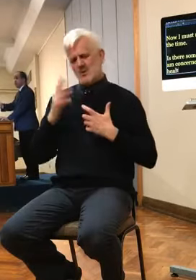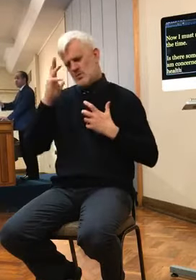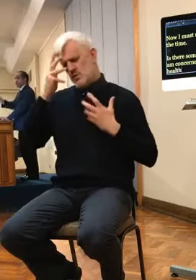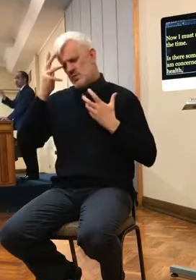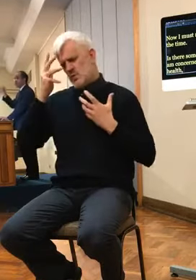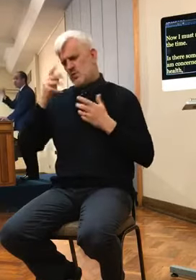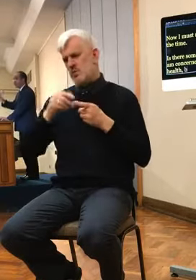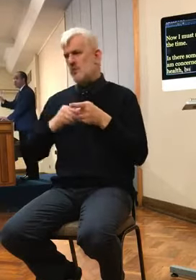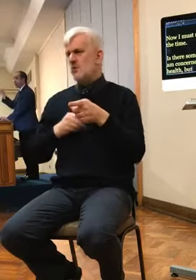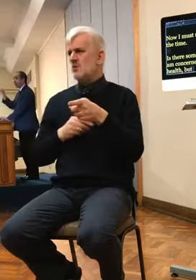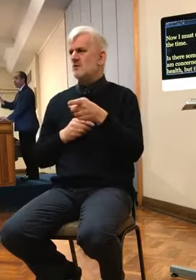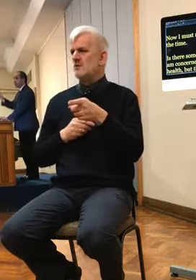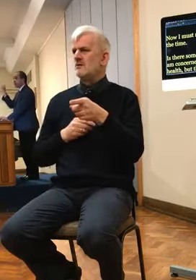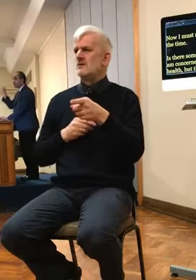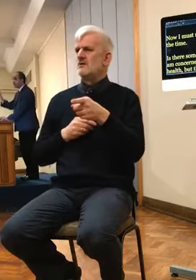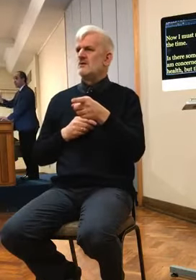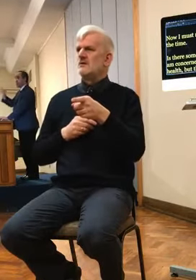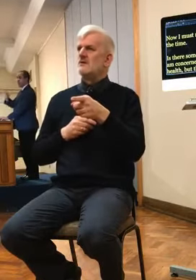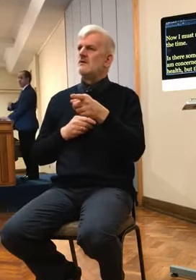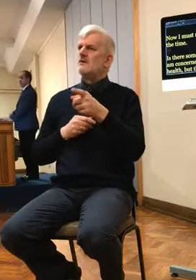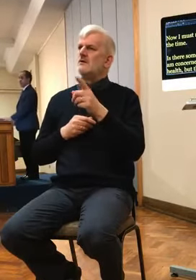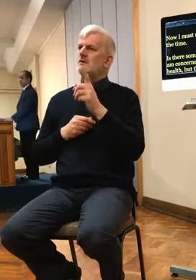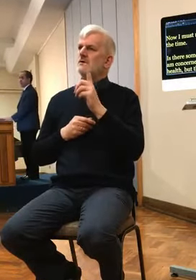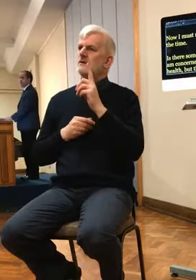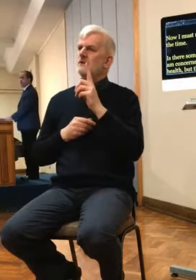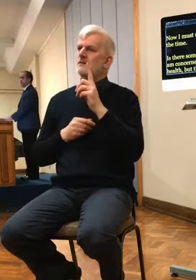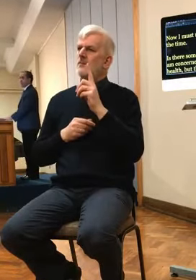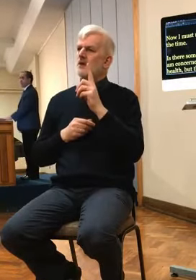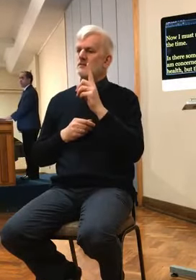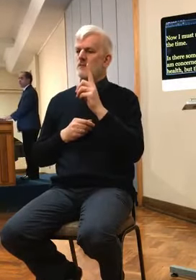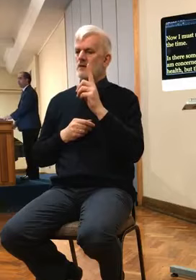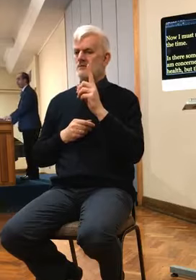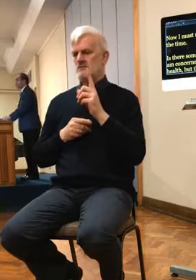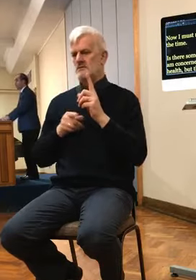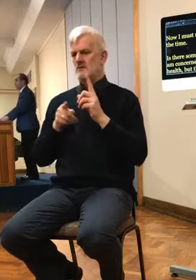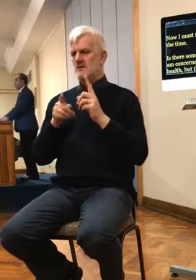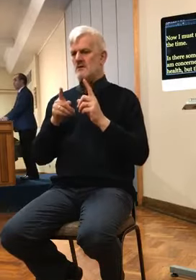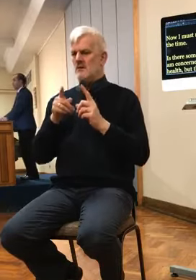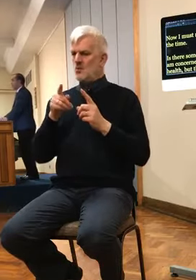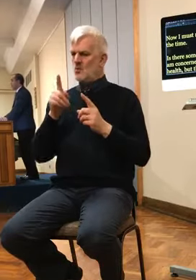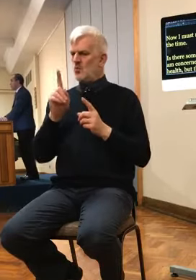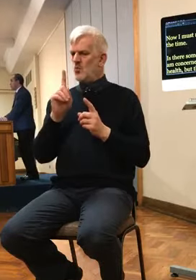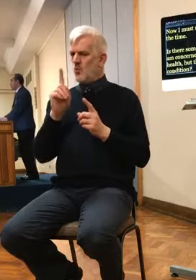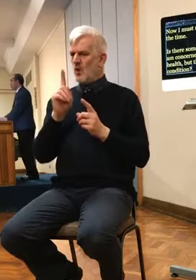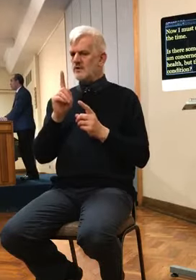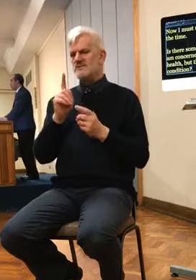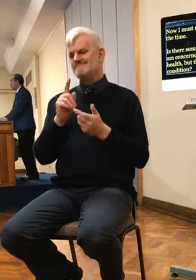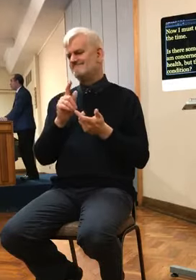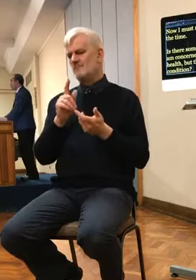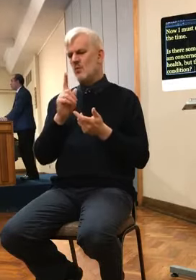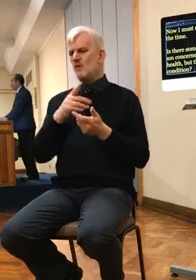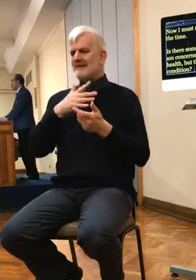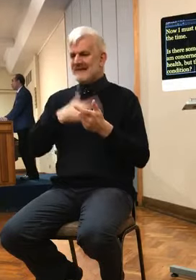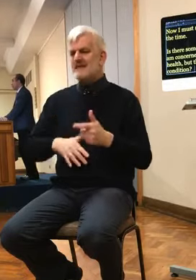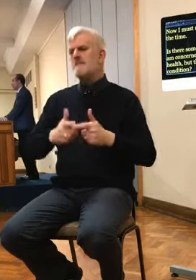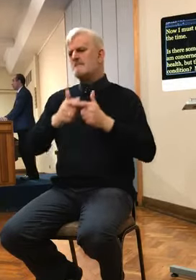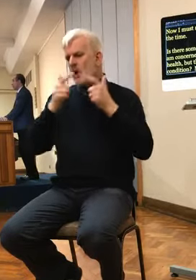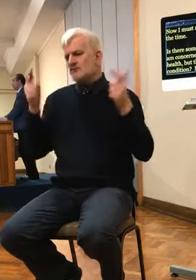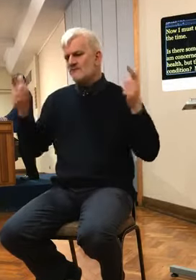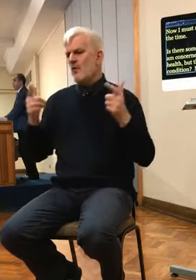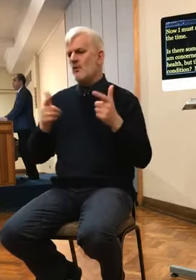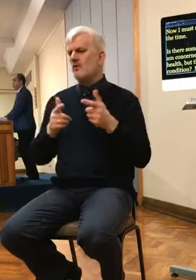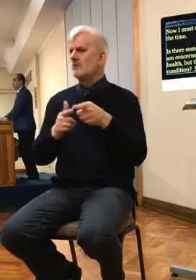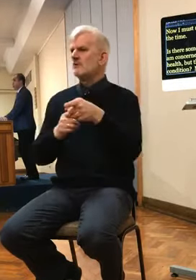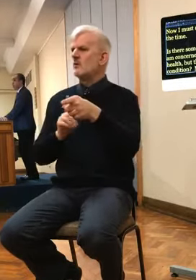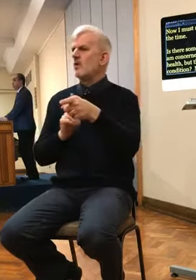freedom is to have my sins forgiven. So that's why we are concerned for people, not just to